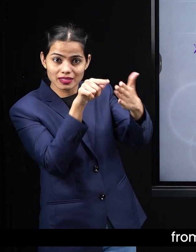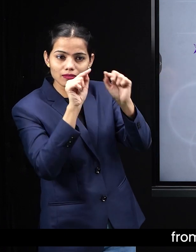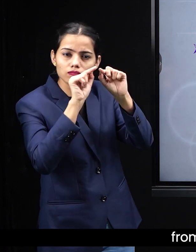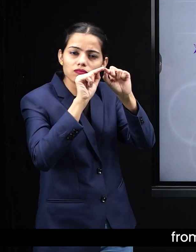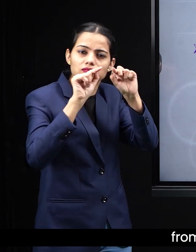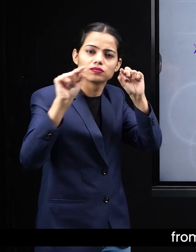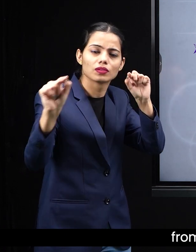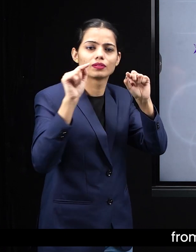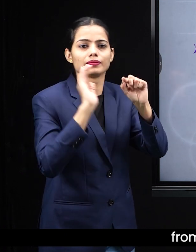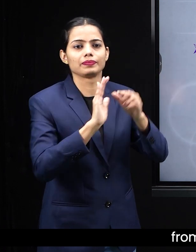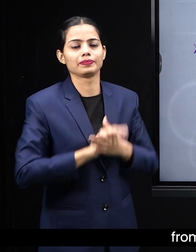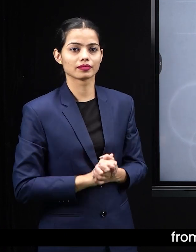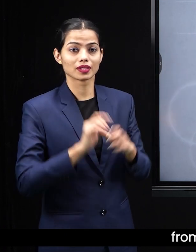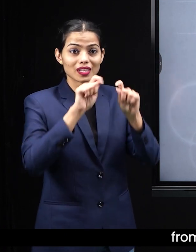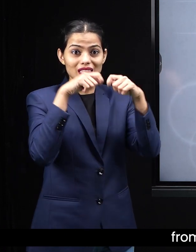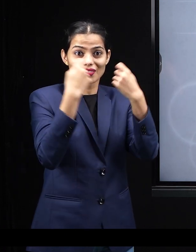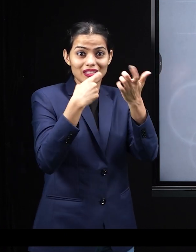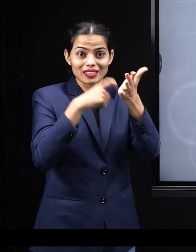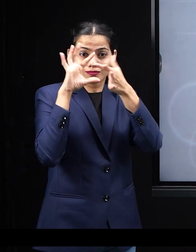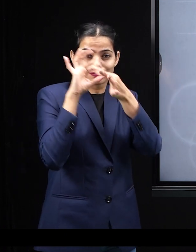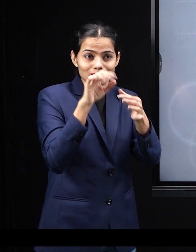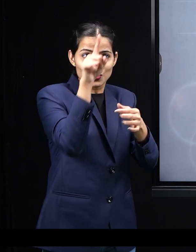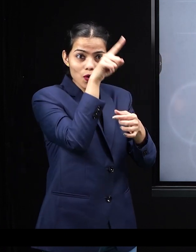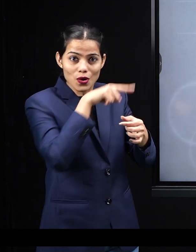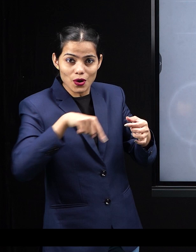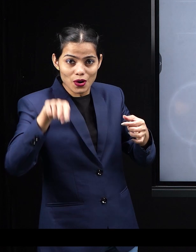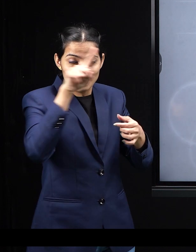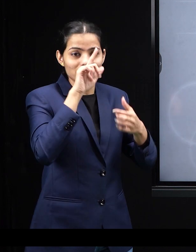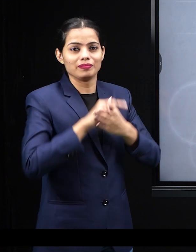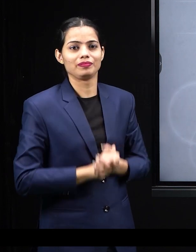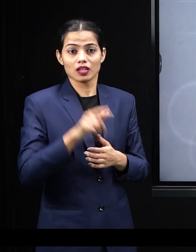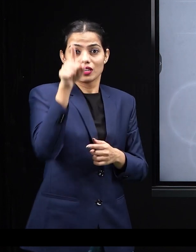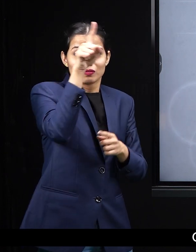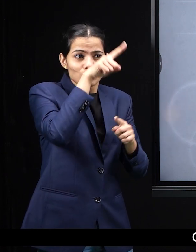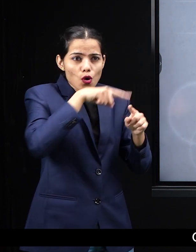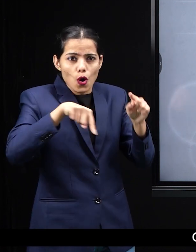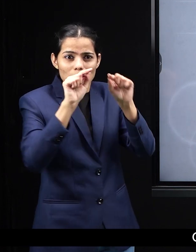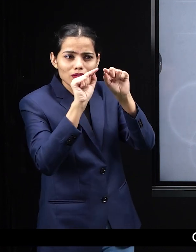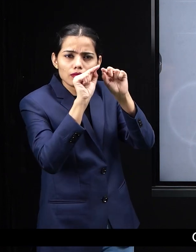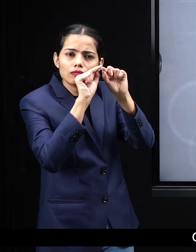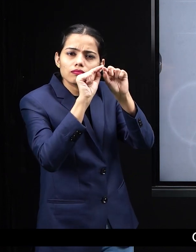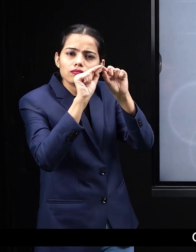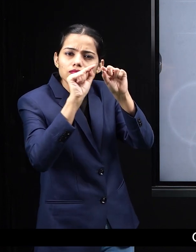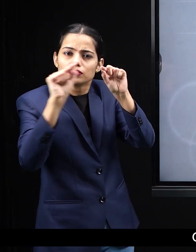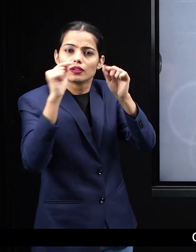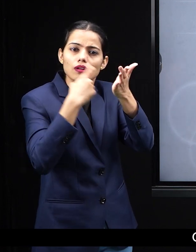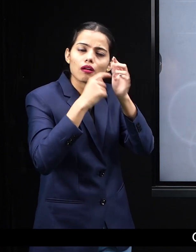the radius. Terms related to circle. Chord. Any straight